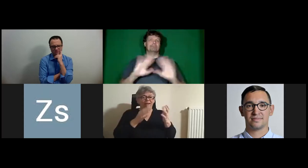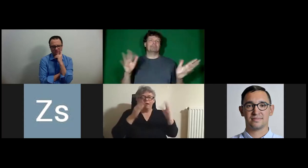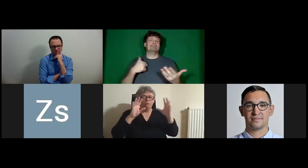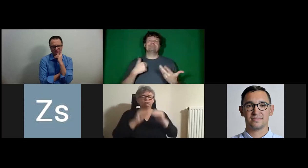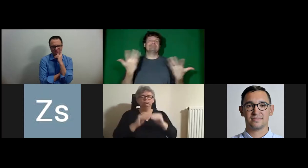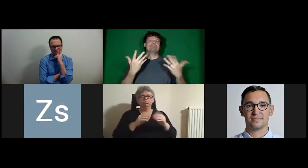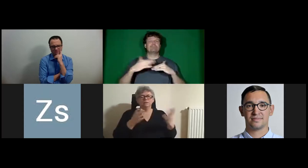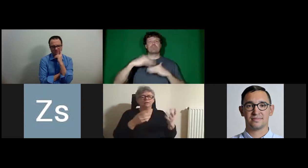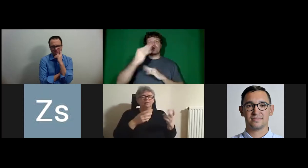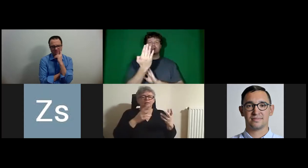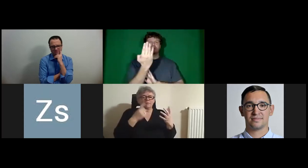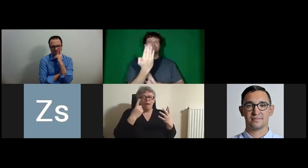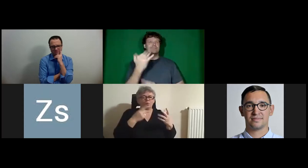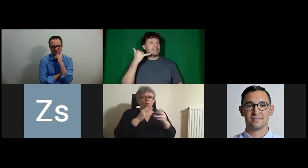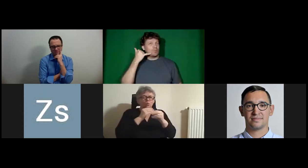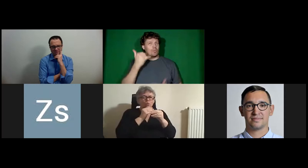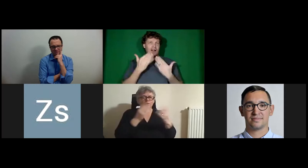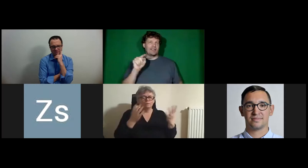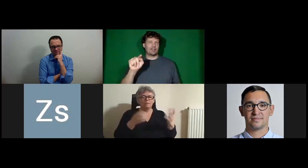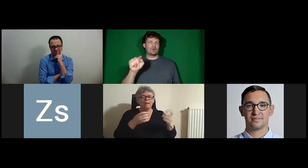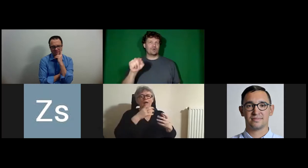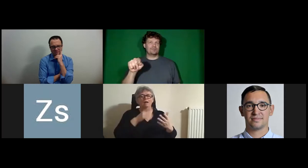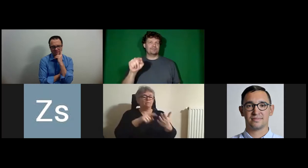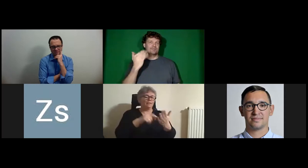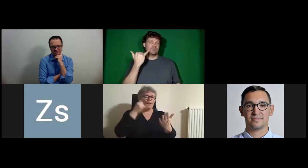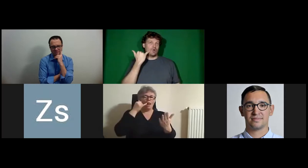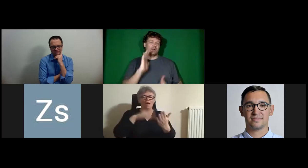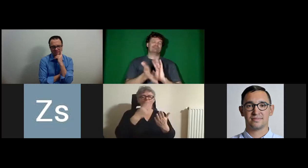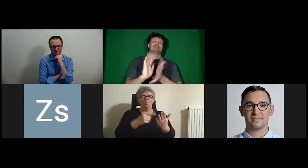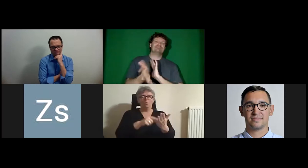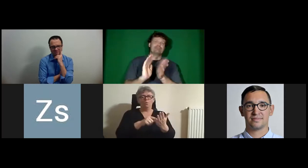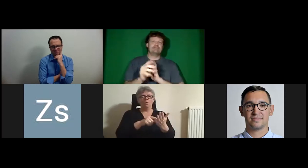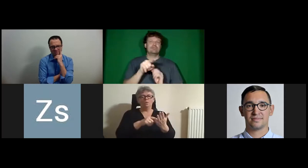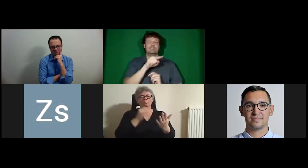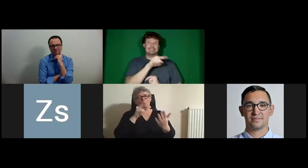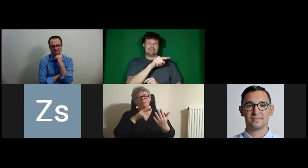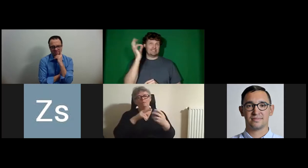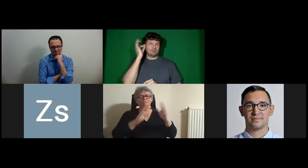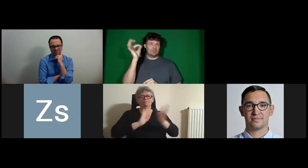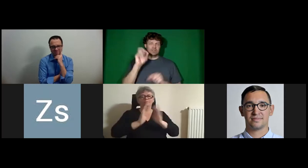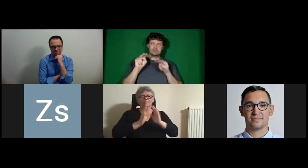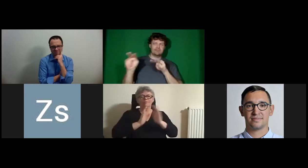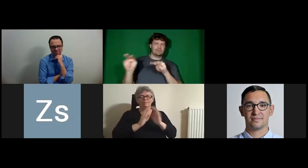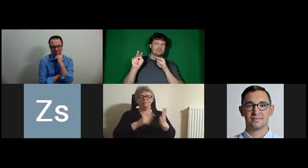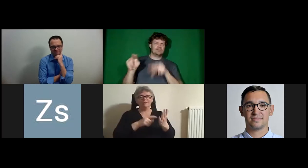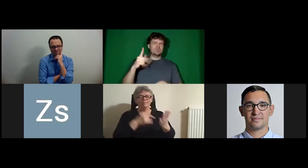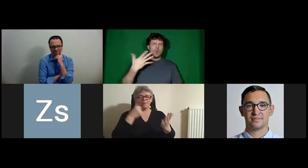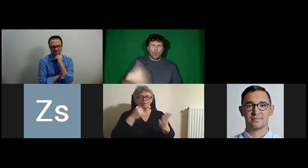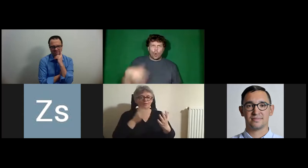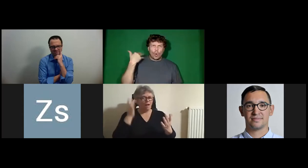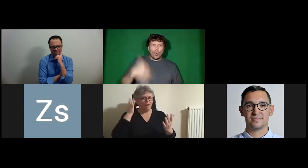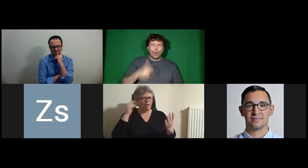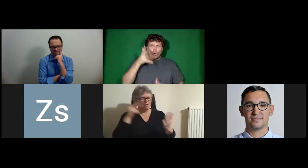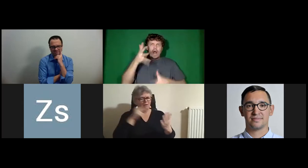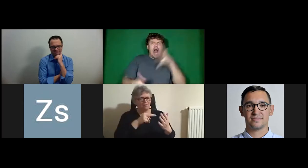out. And then it's just kind of boring. So thanks to the telephone, I would be signing with my friends.